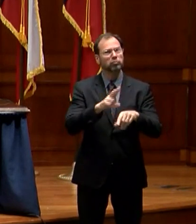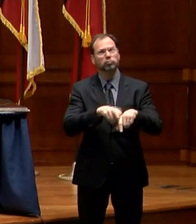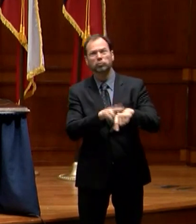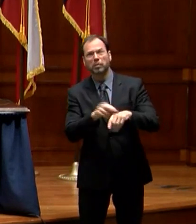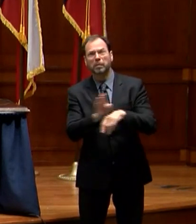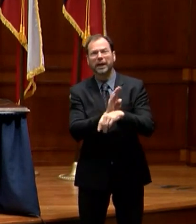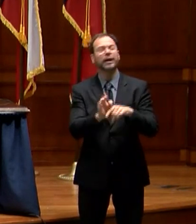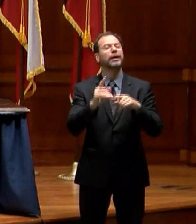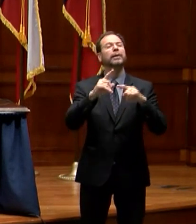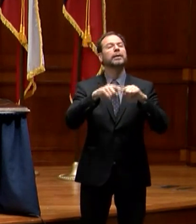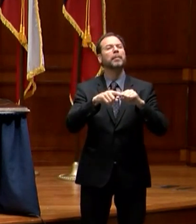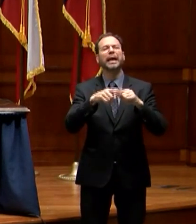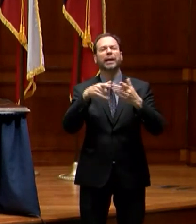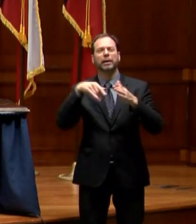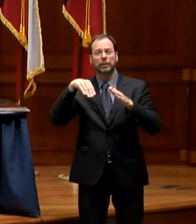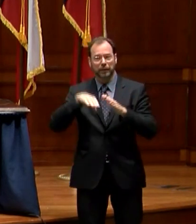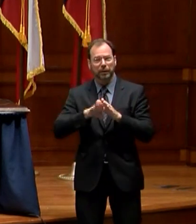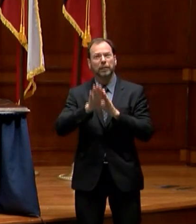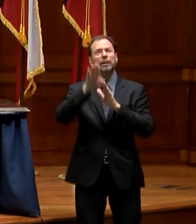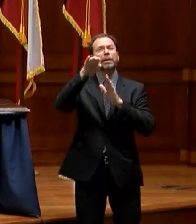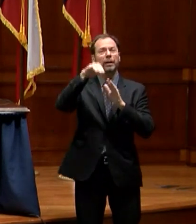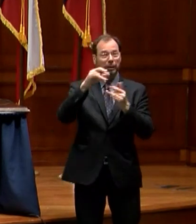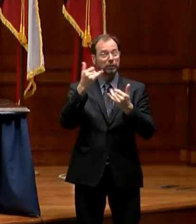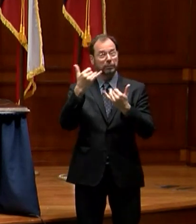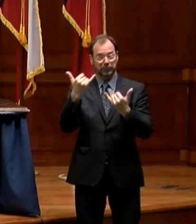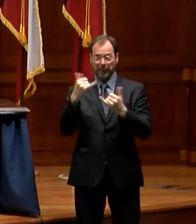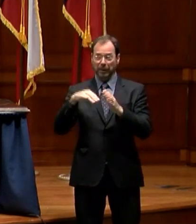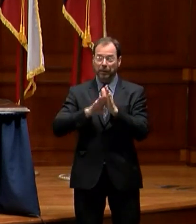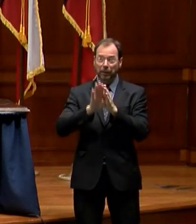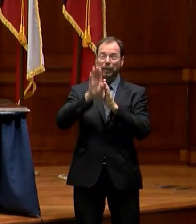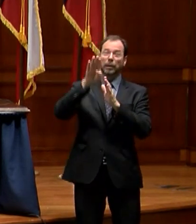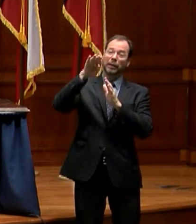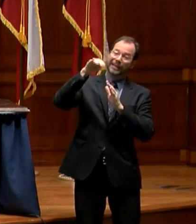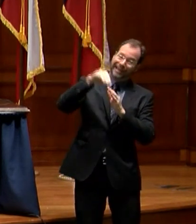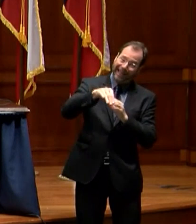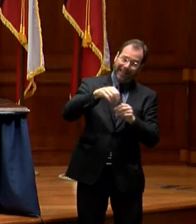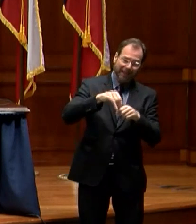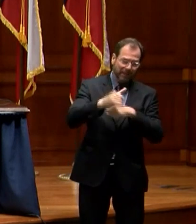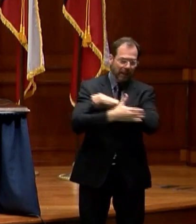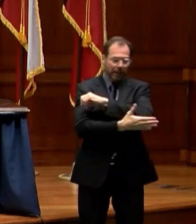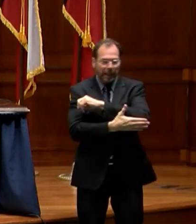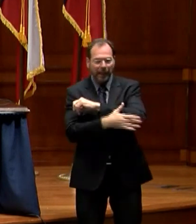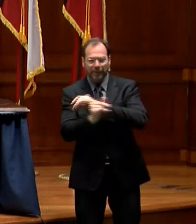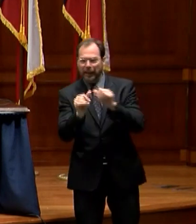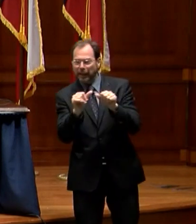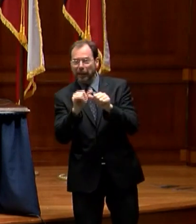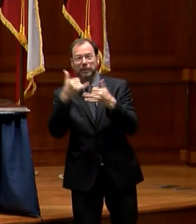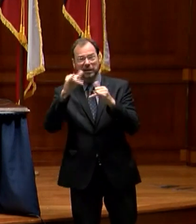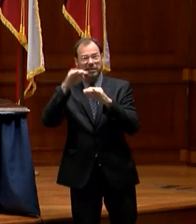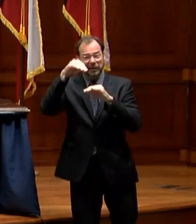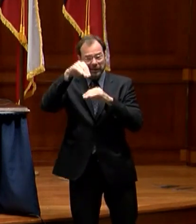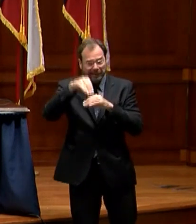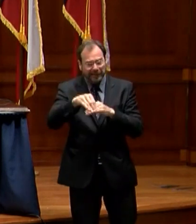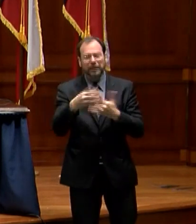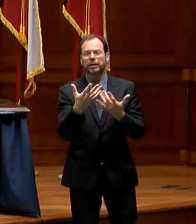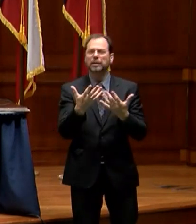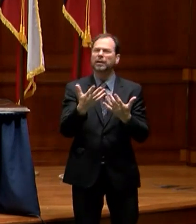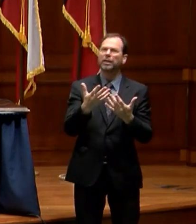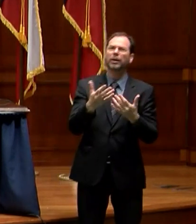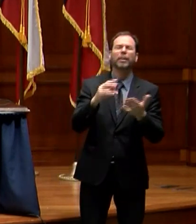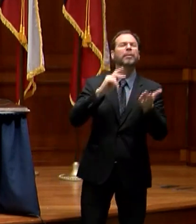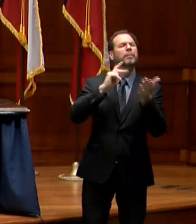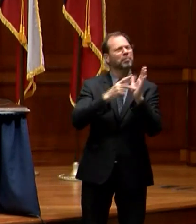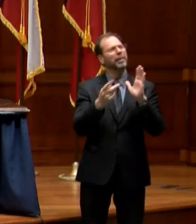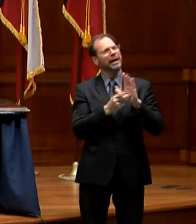trajectory. Is the trend going down in a particular county or particular area? Hence the importance of